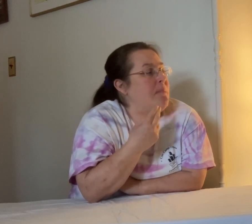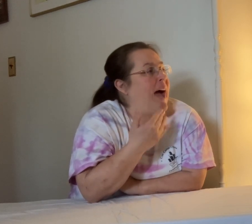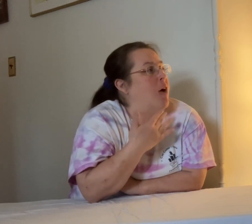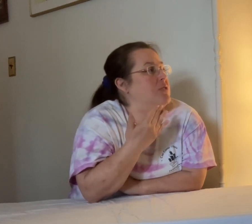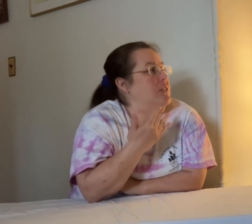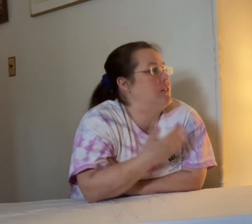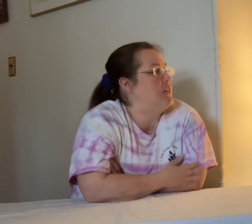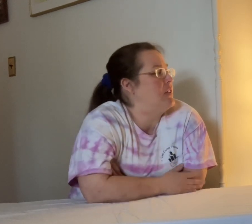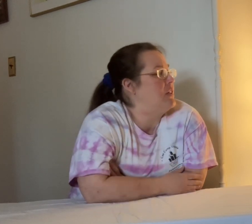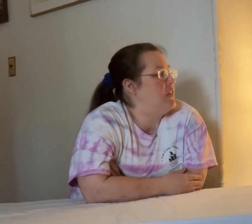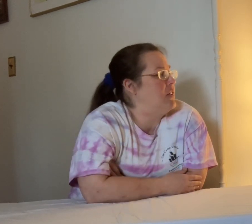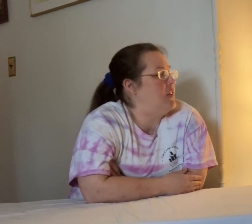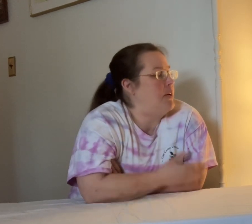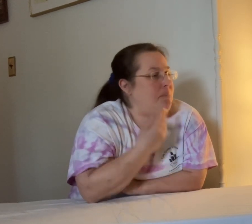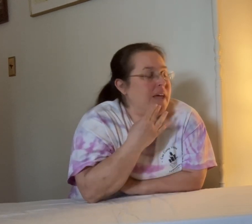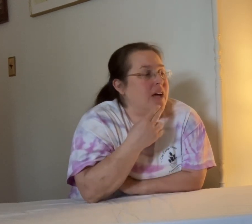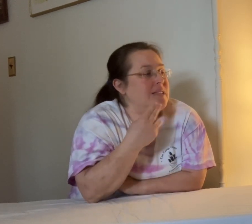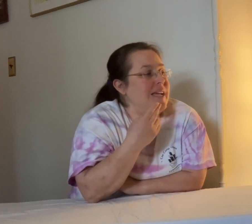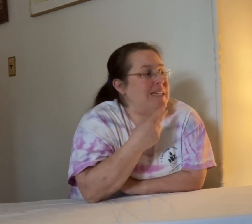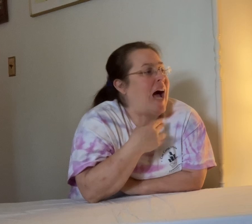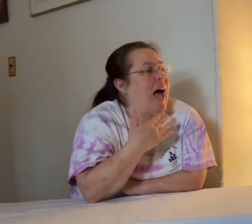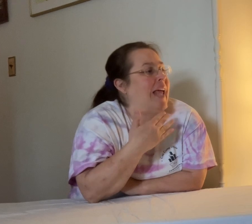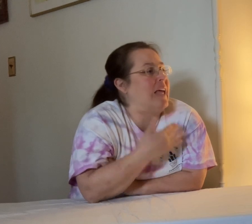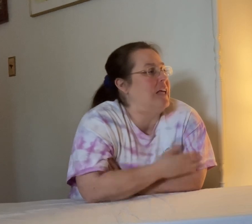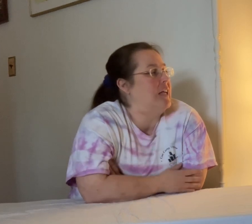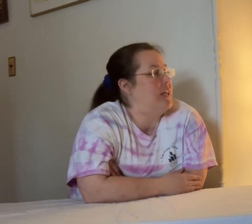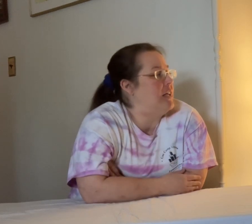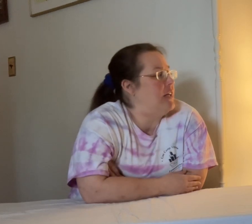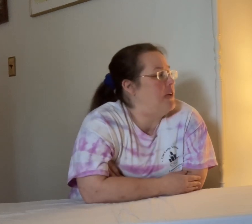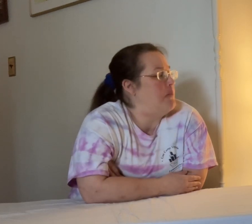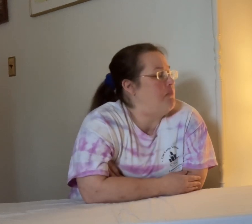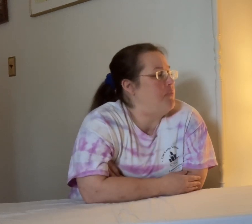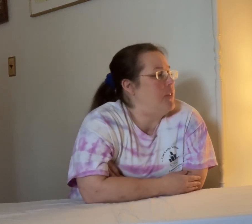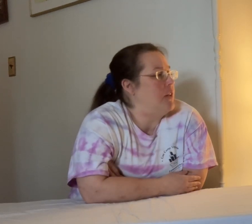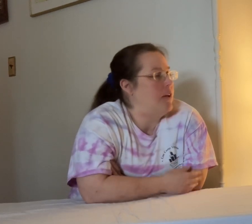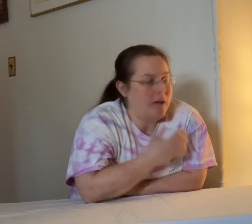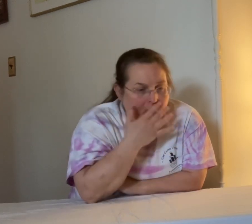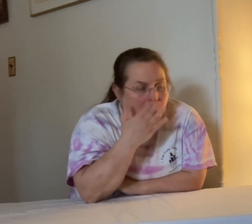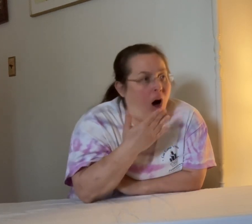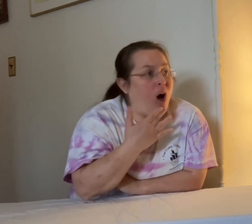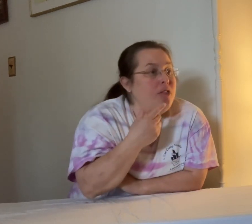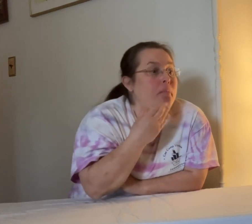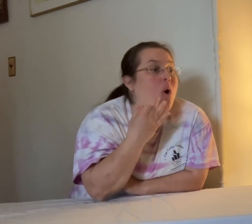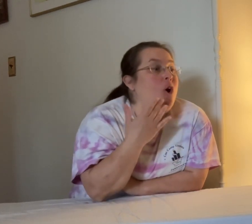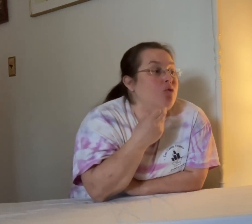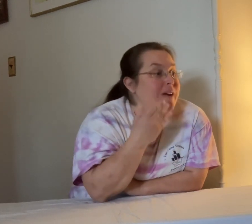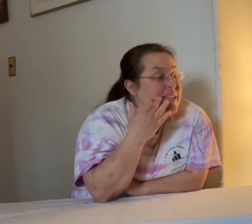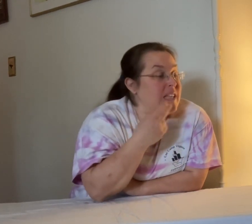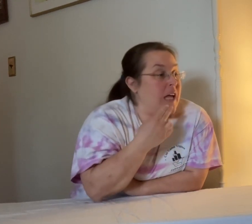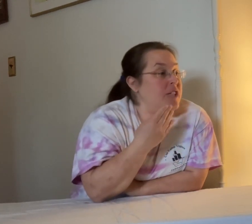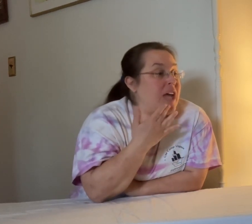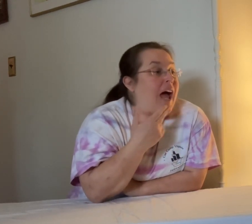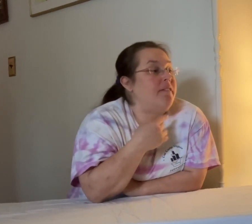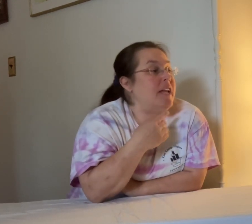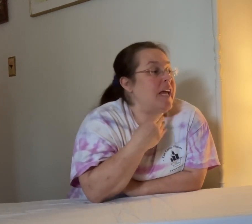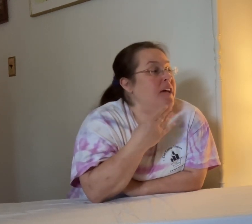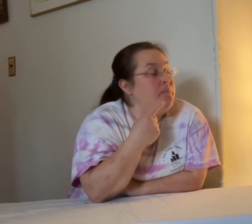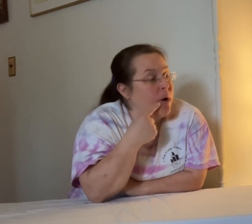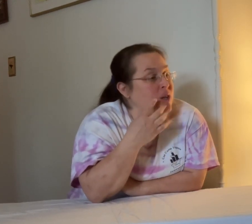them out because they die. all the more reason to have an